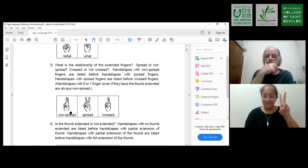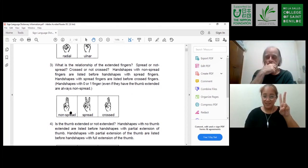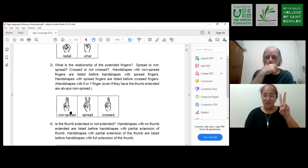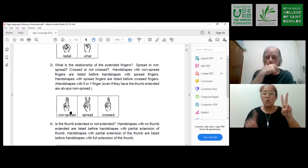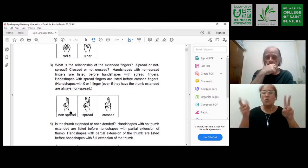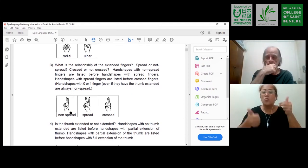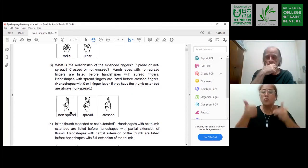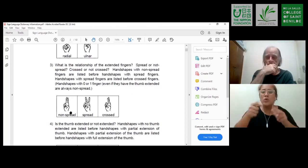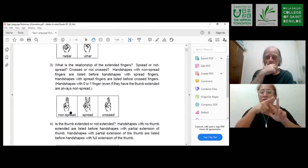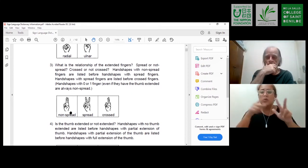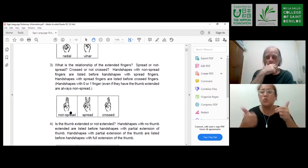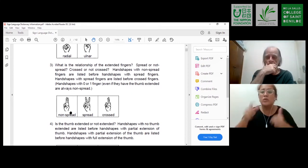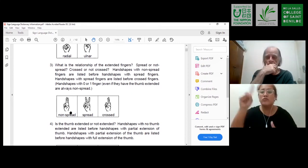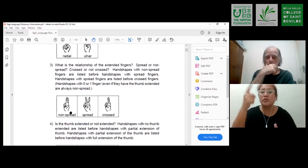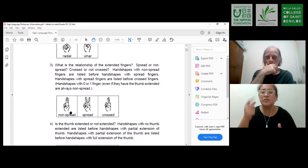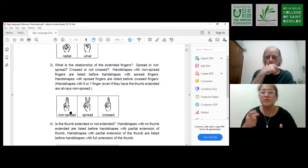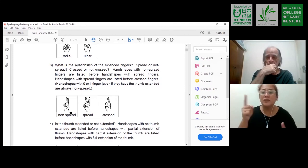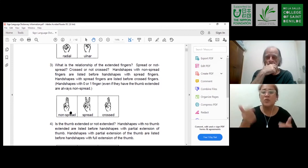first?